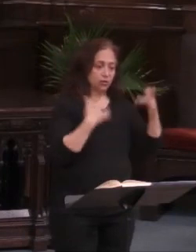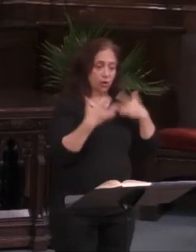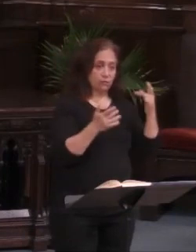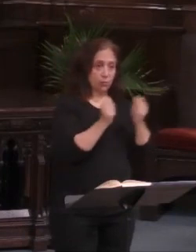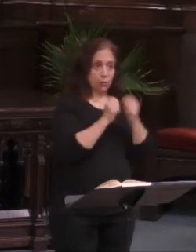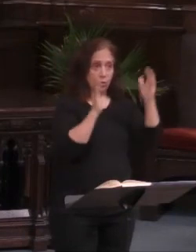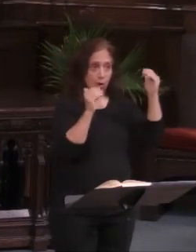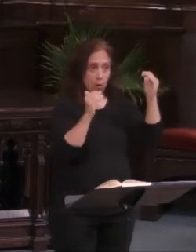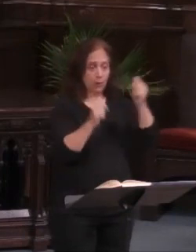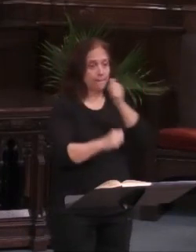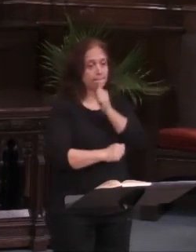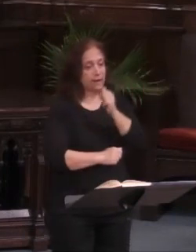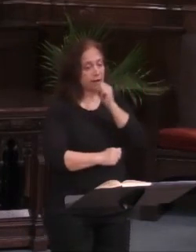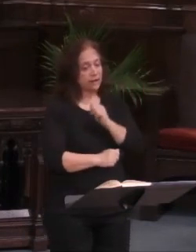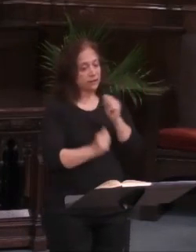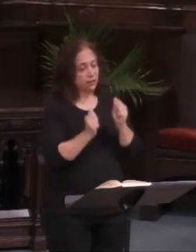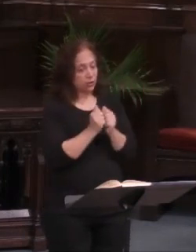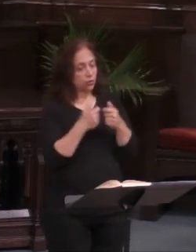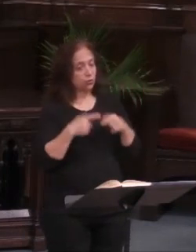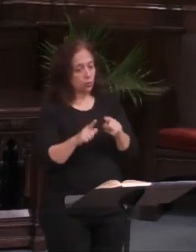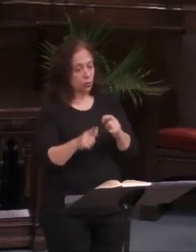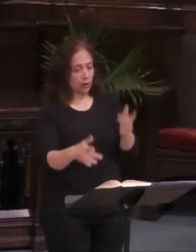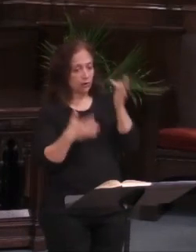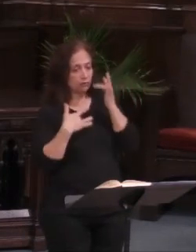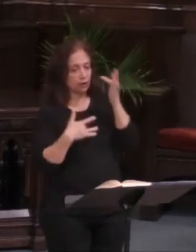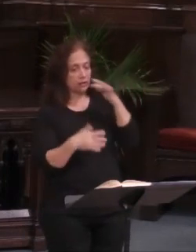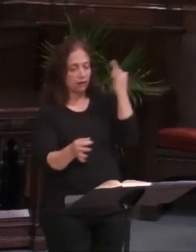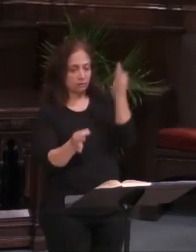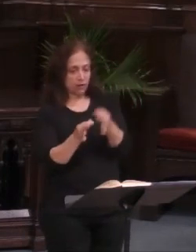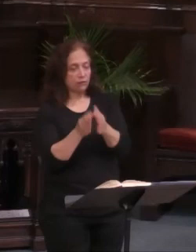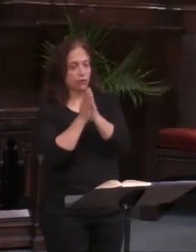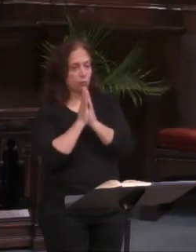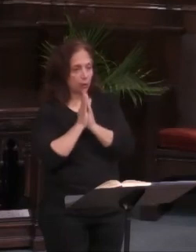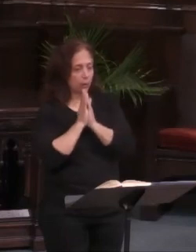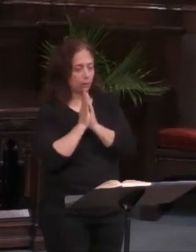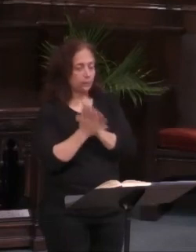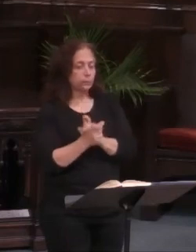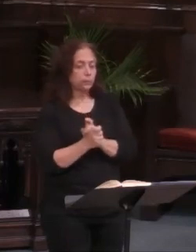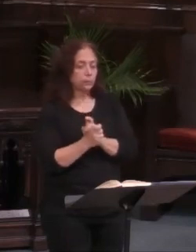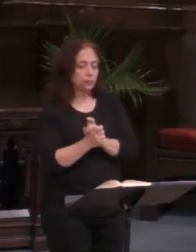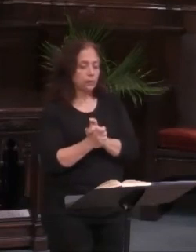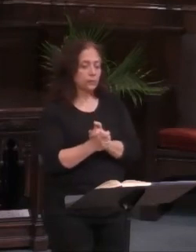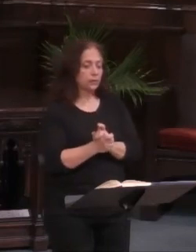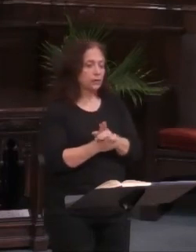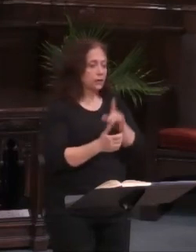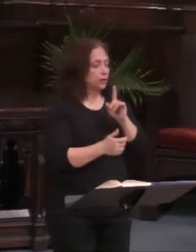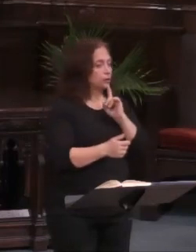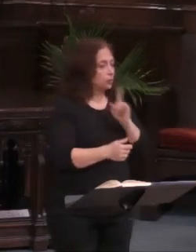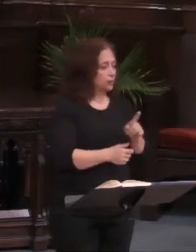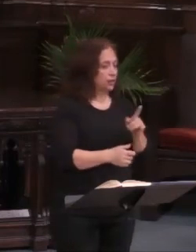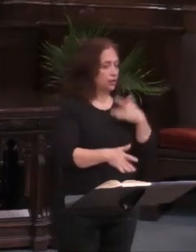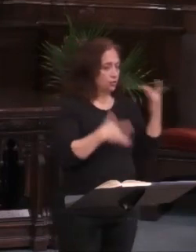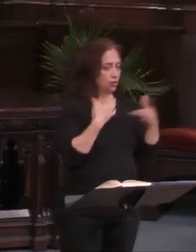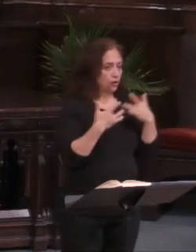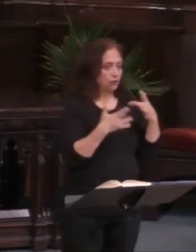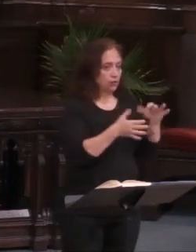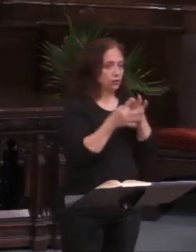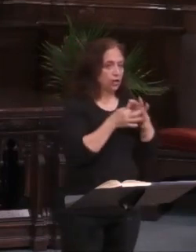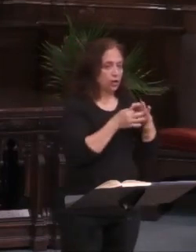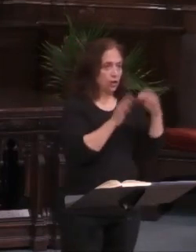hope, patient in affliction, and faithful in prayer." Be joyful in